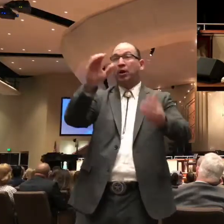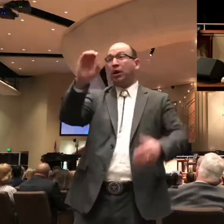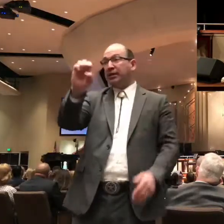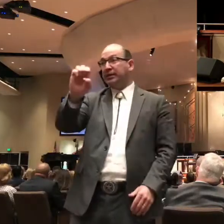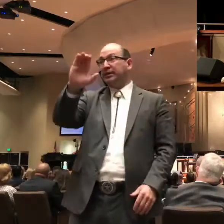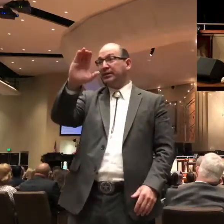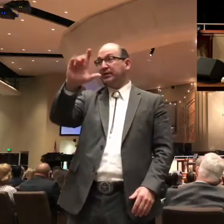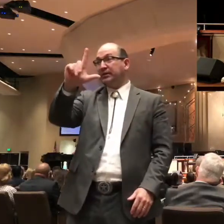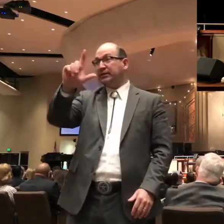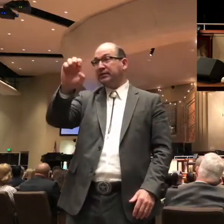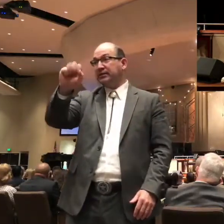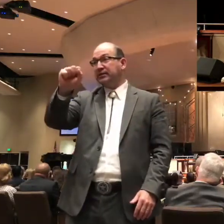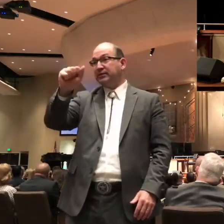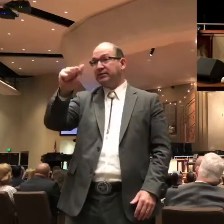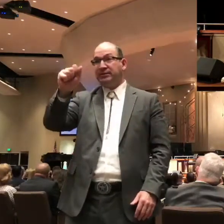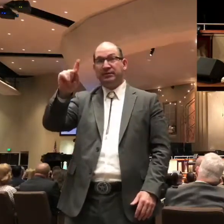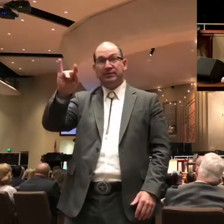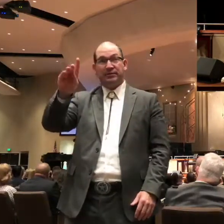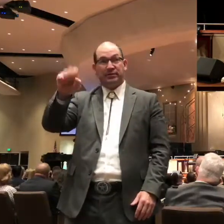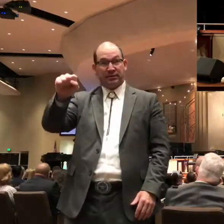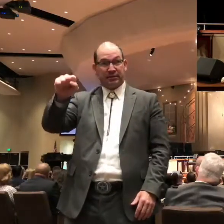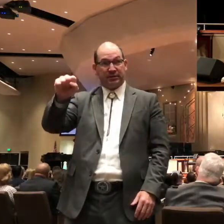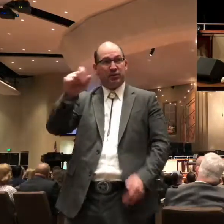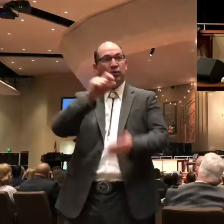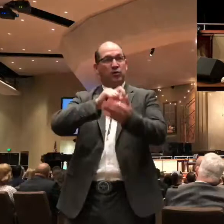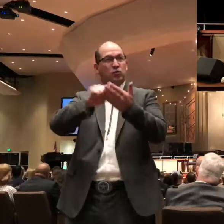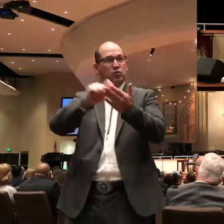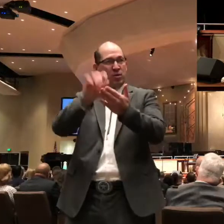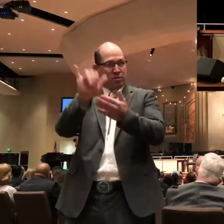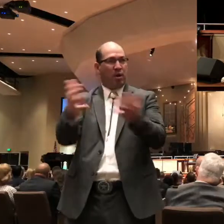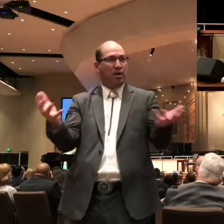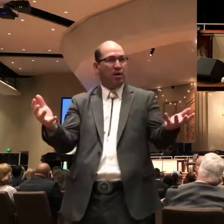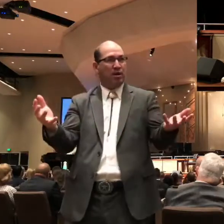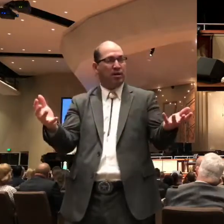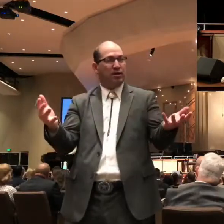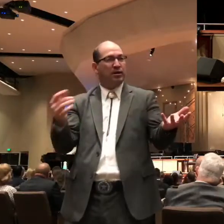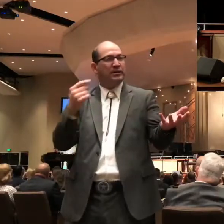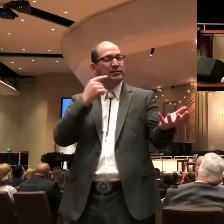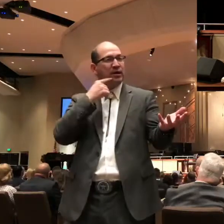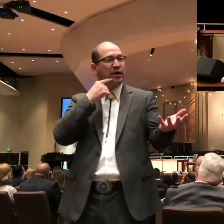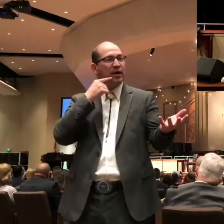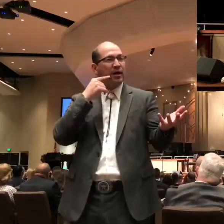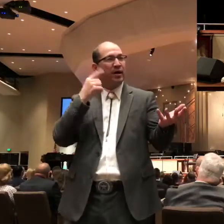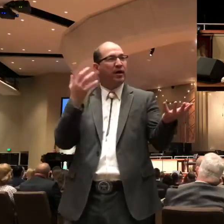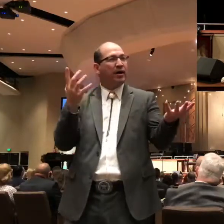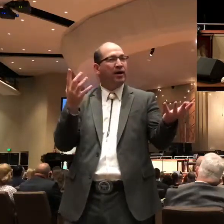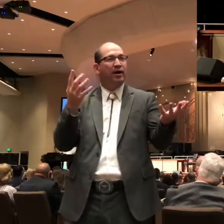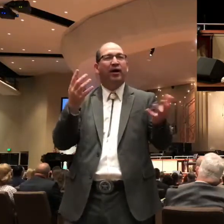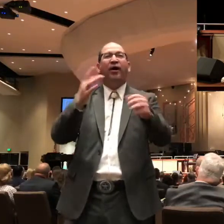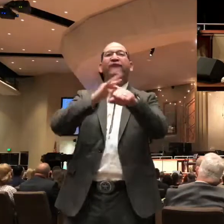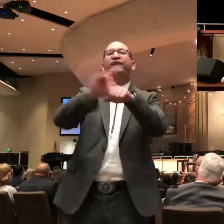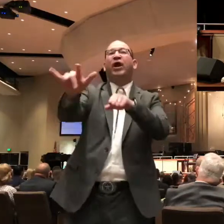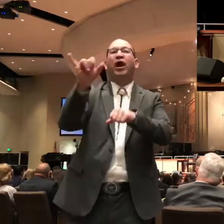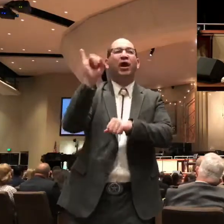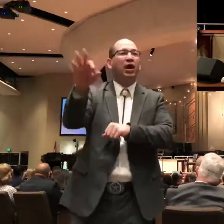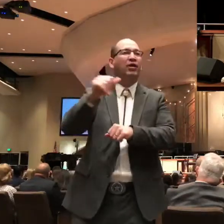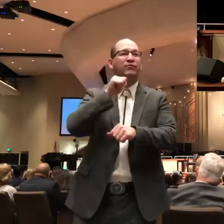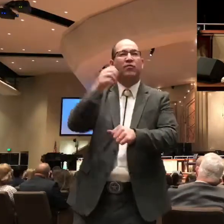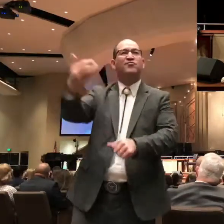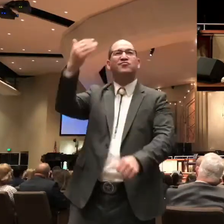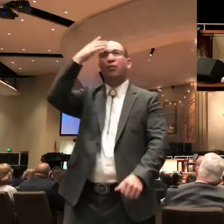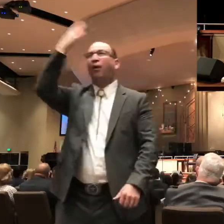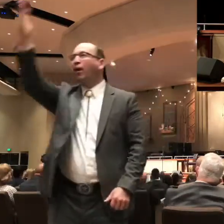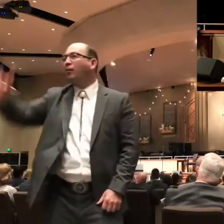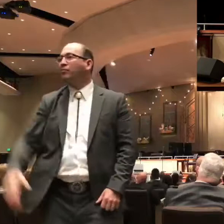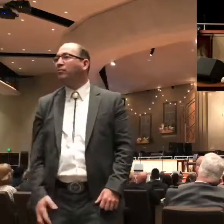unless God is in the picture. The Bible says in Ecclesiastes 12 and 12, and further by these, my son, be admonished, of making many books